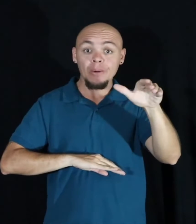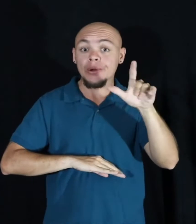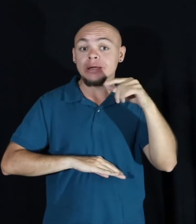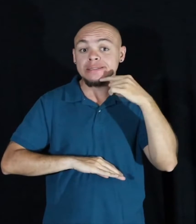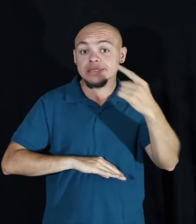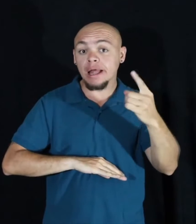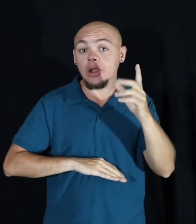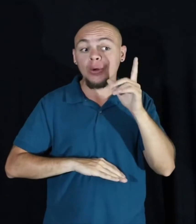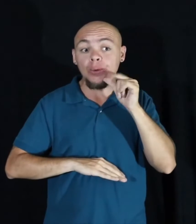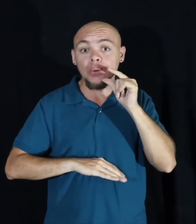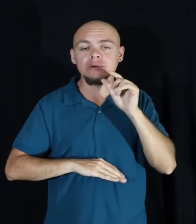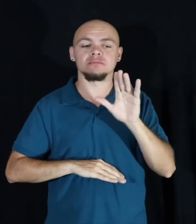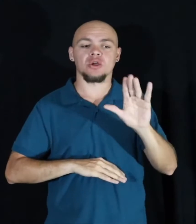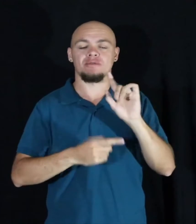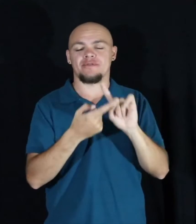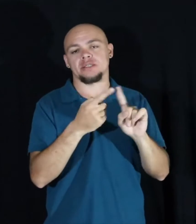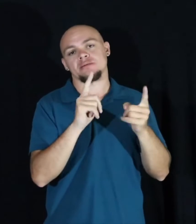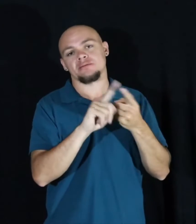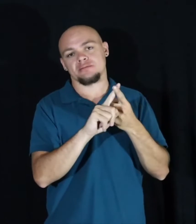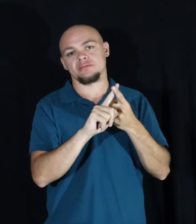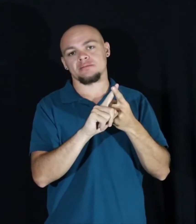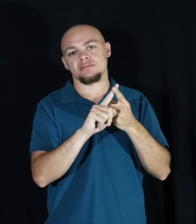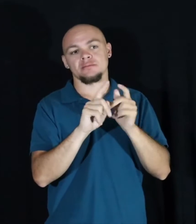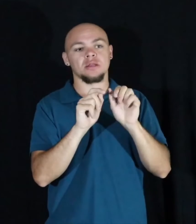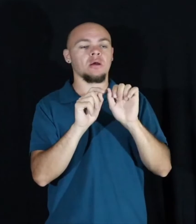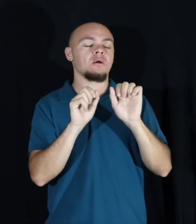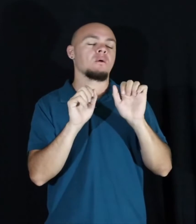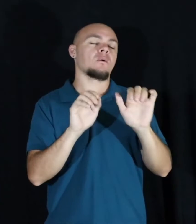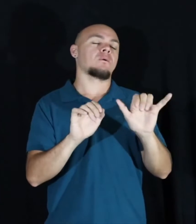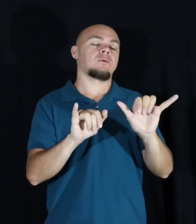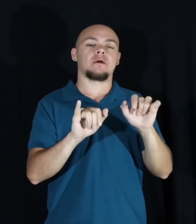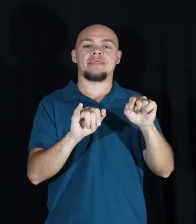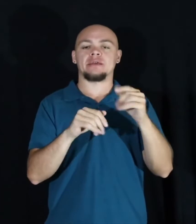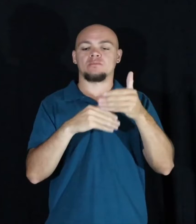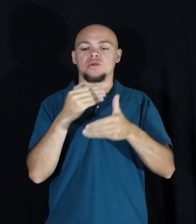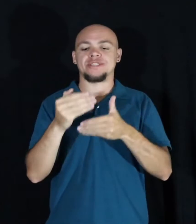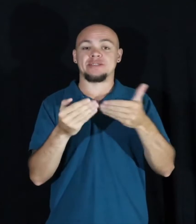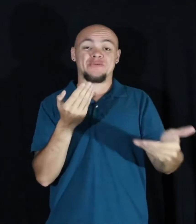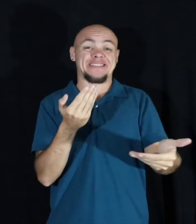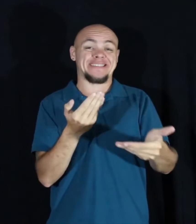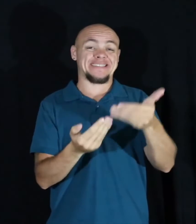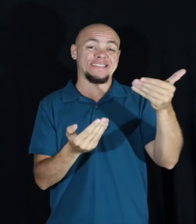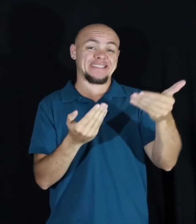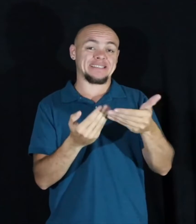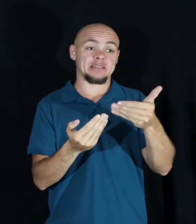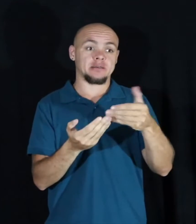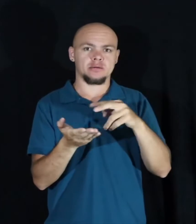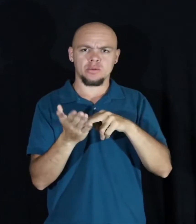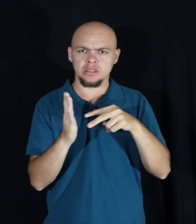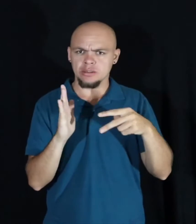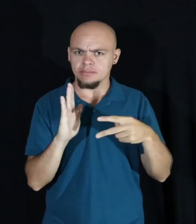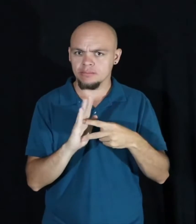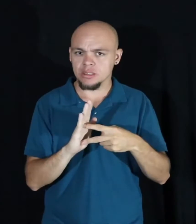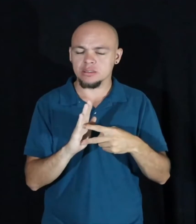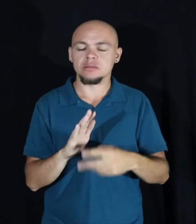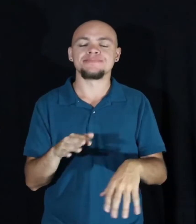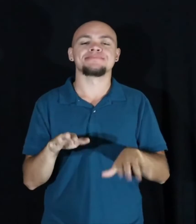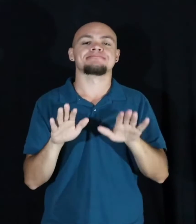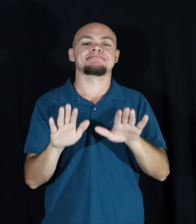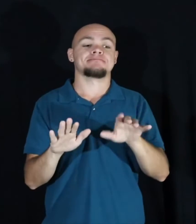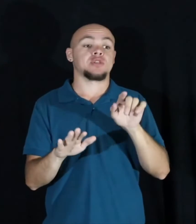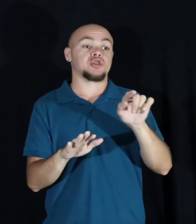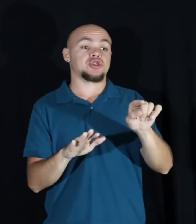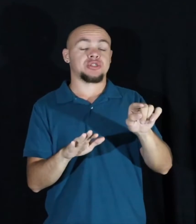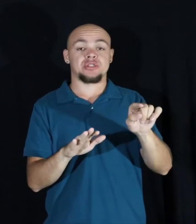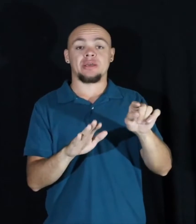tell all of her friends how easy this was. And what does that mean? That means that she was